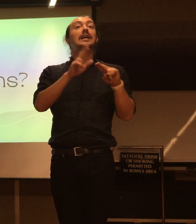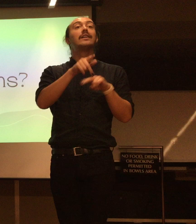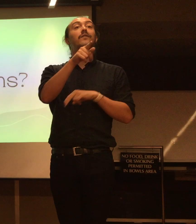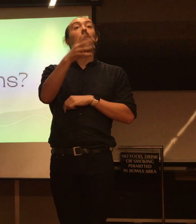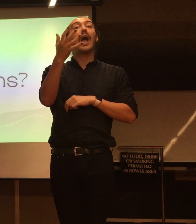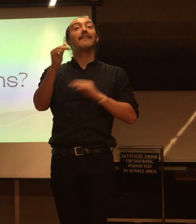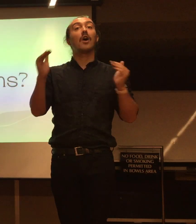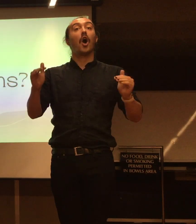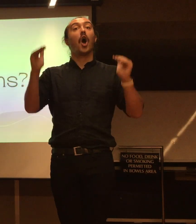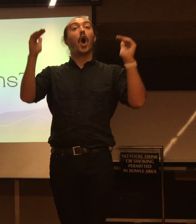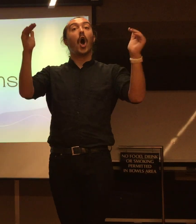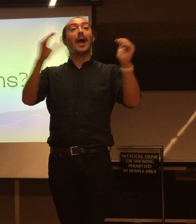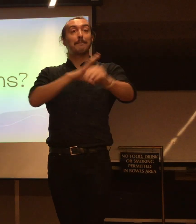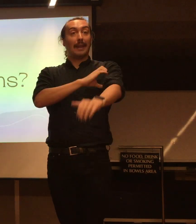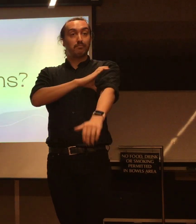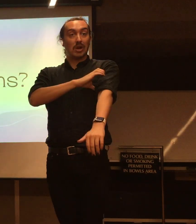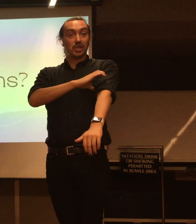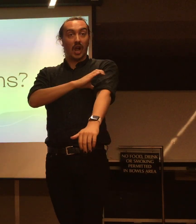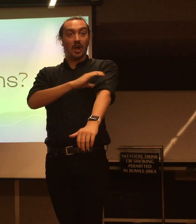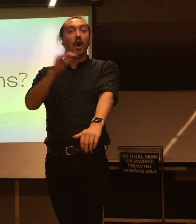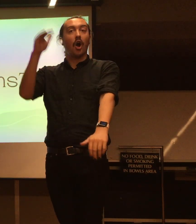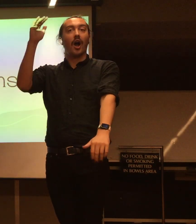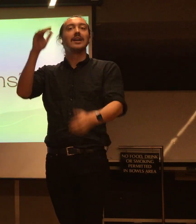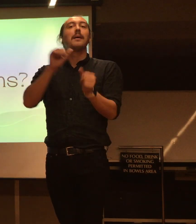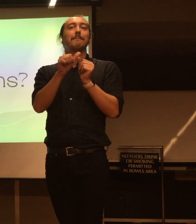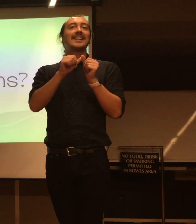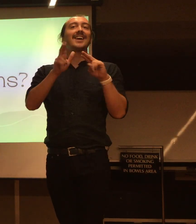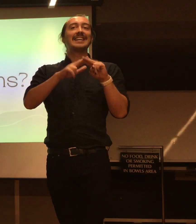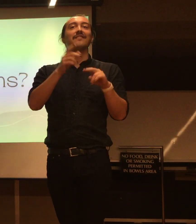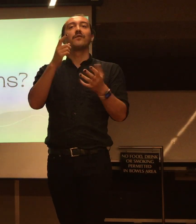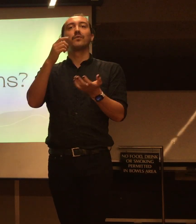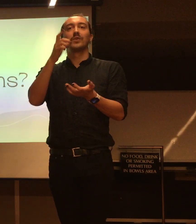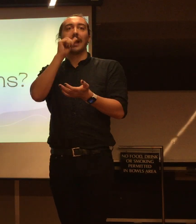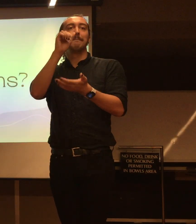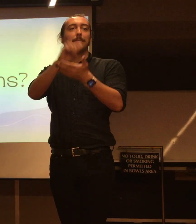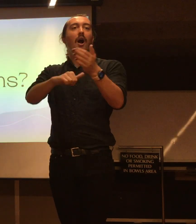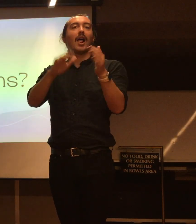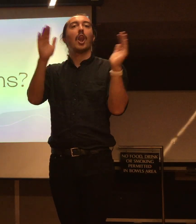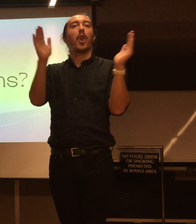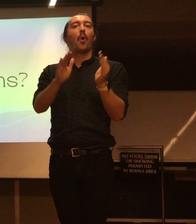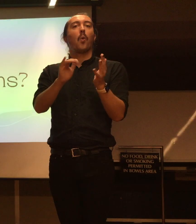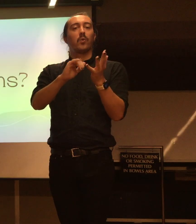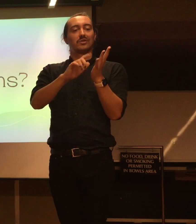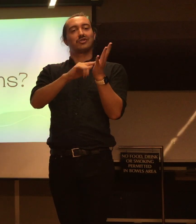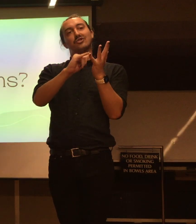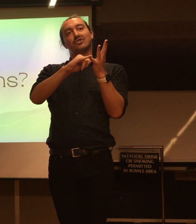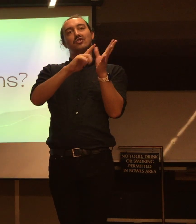blood pressure. It's very good to go for a low salt option. Yeah.